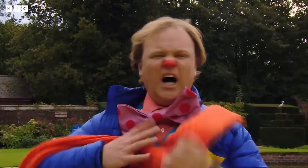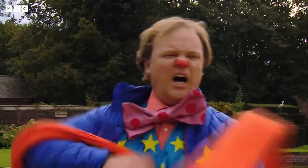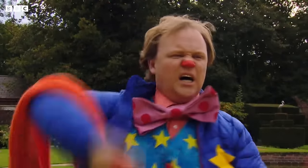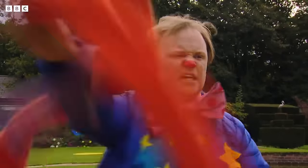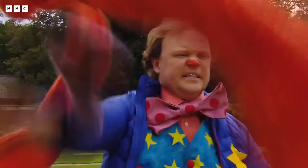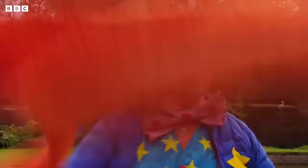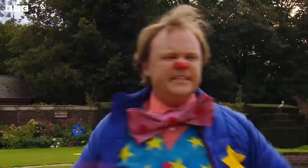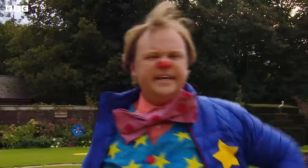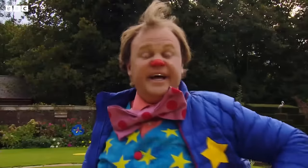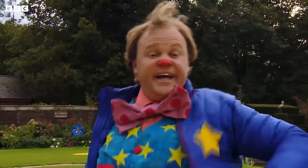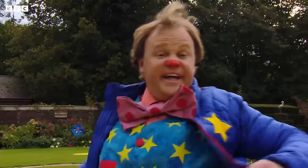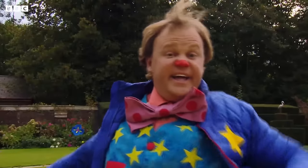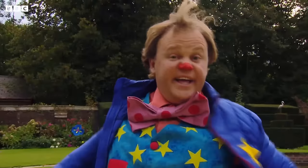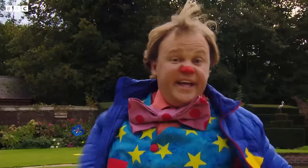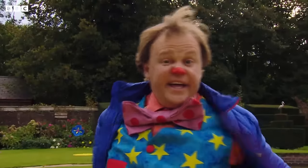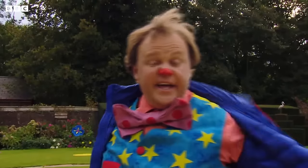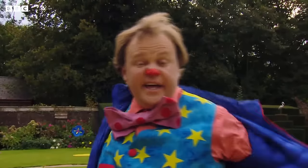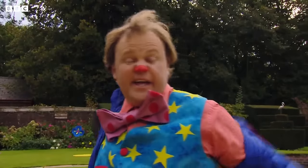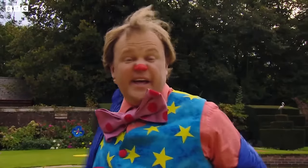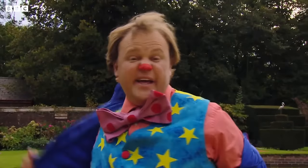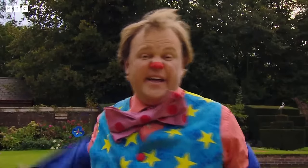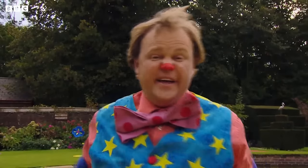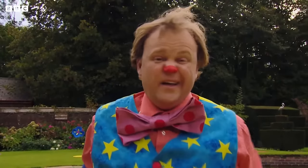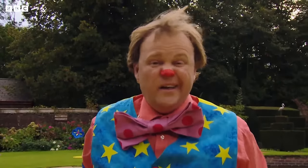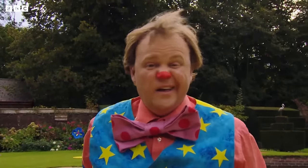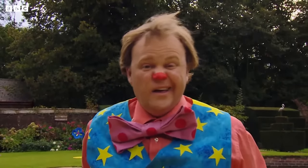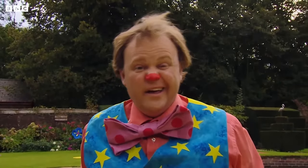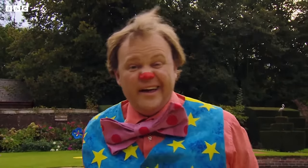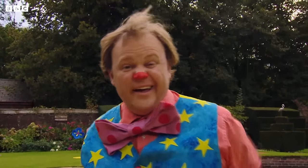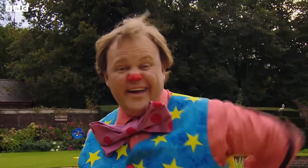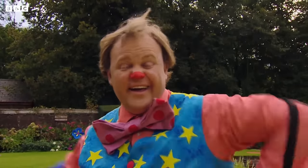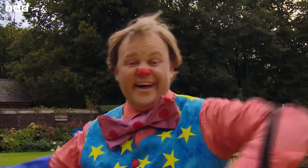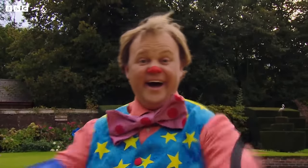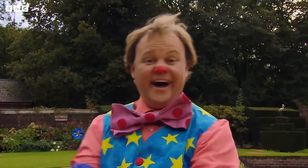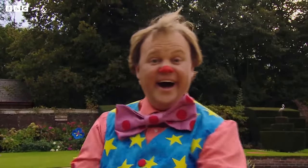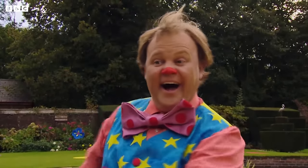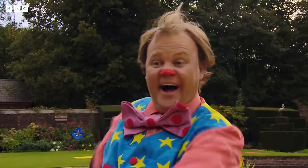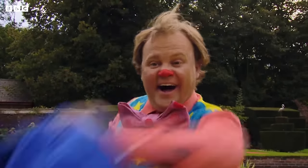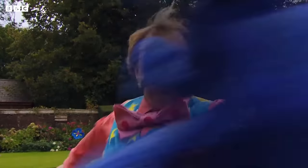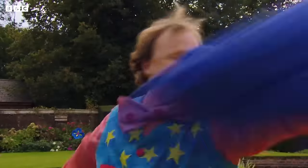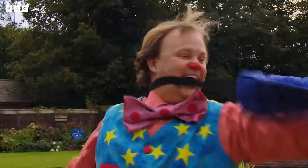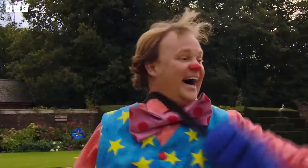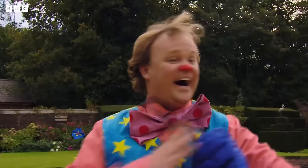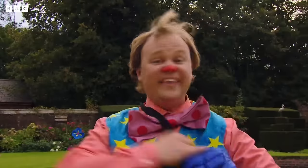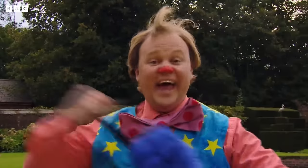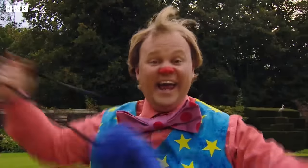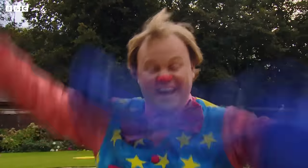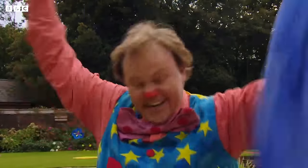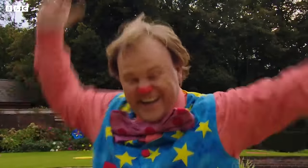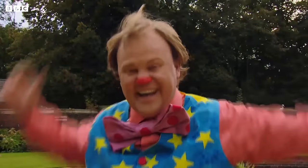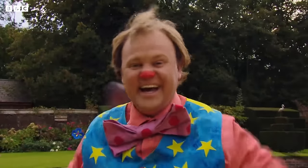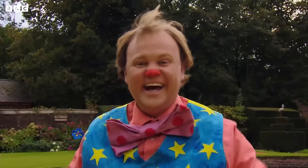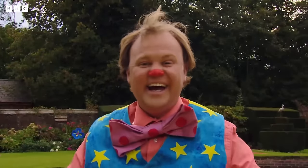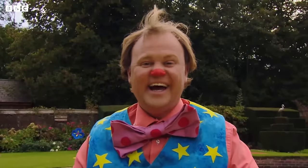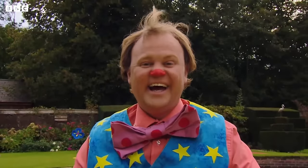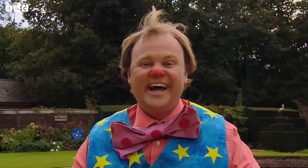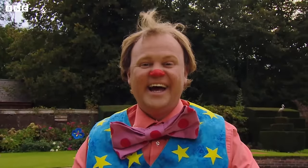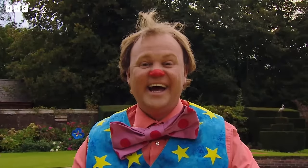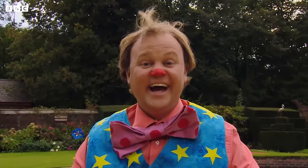Well done, Mr. Tumble. Sit-ups are great exercises. Oh, are they? Yes.